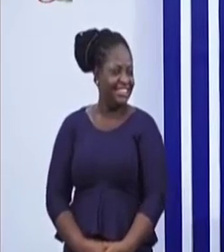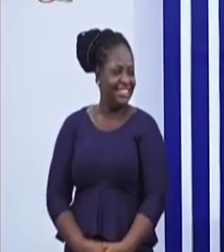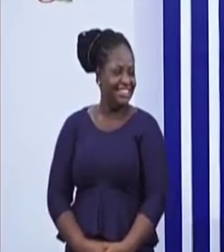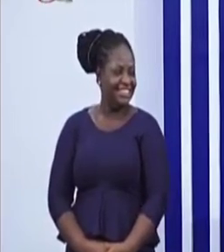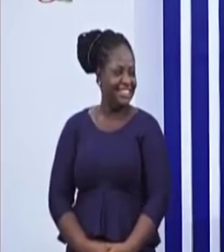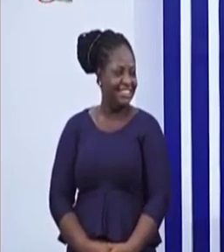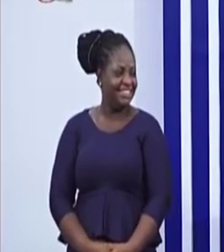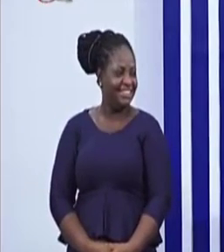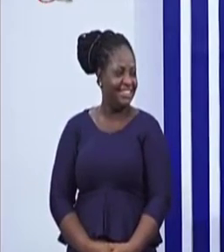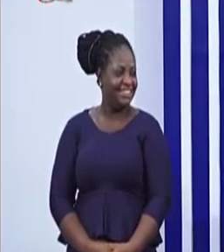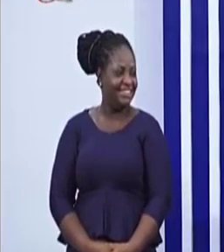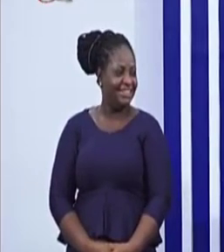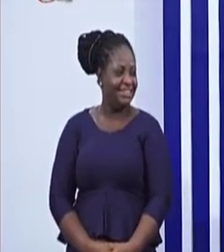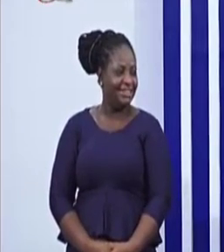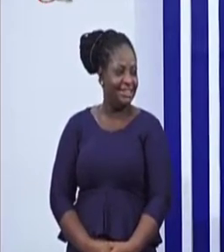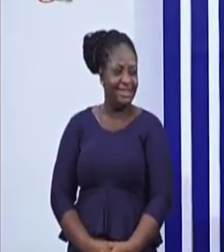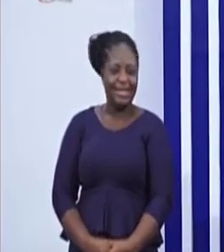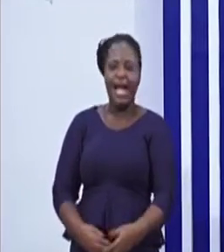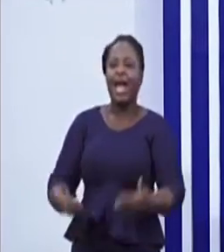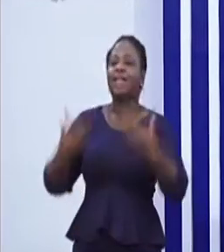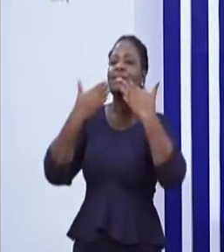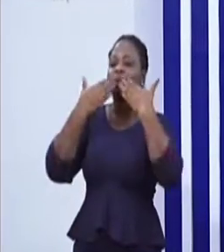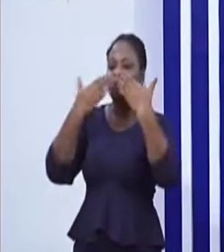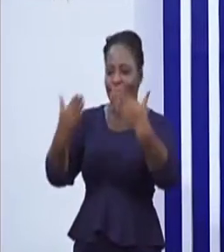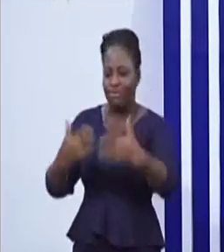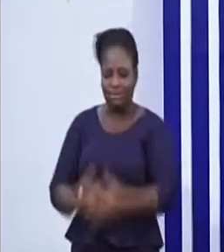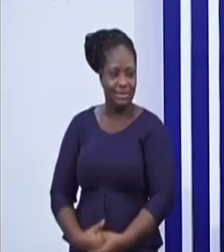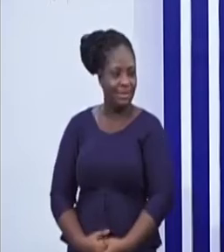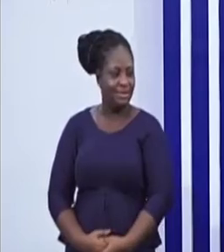So how do we say thank you in your language?